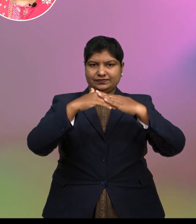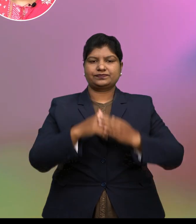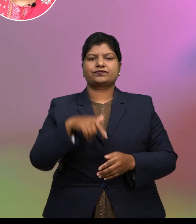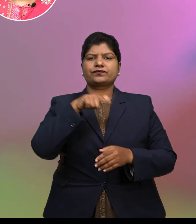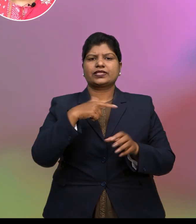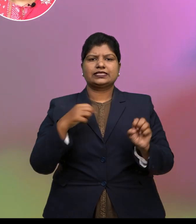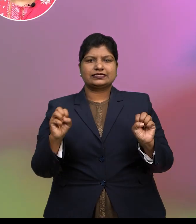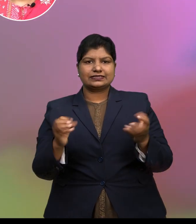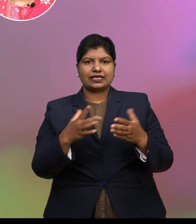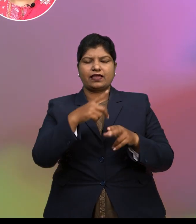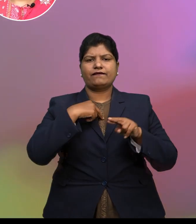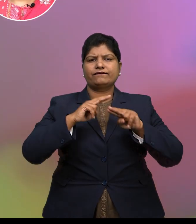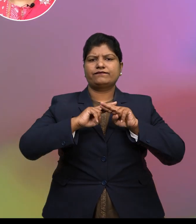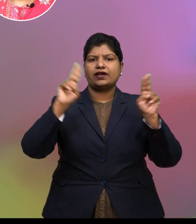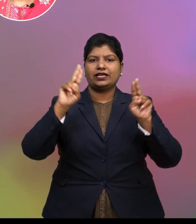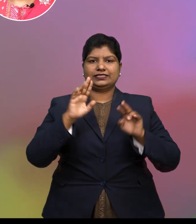initiates the final phase